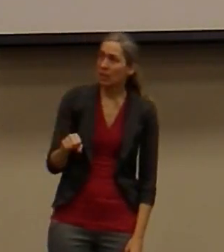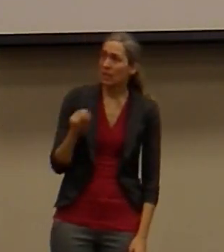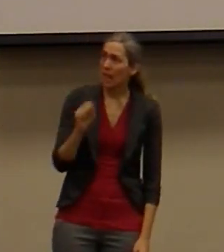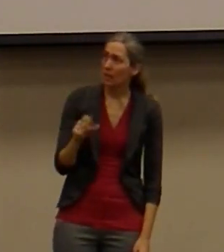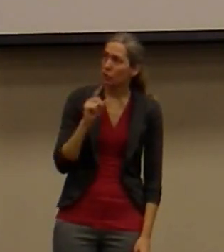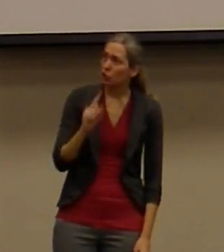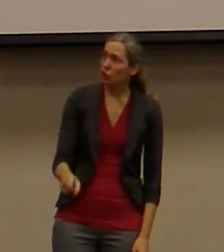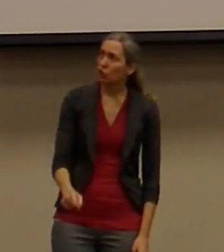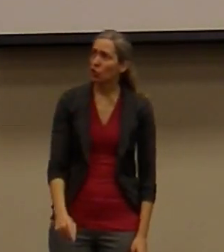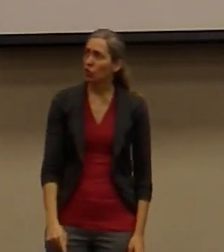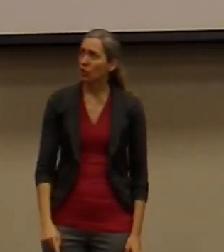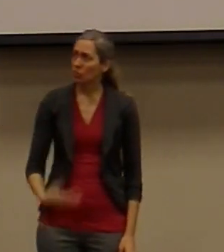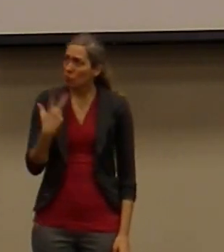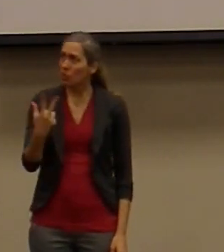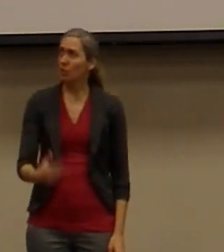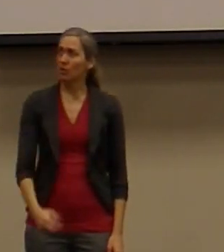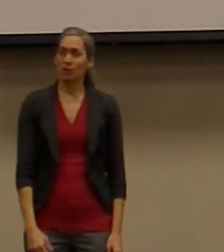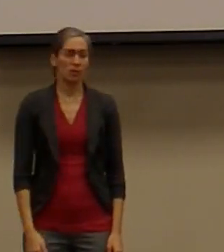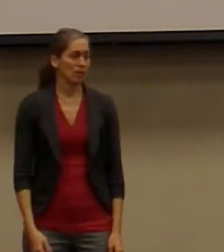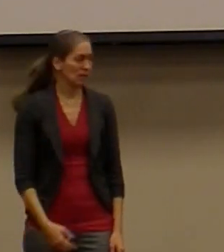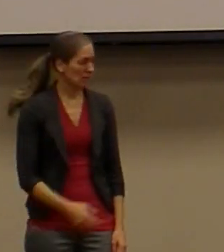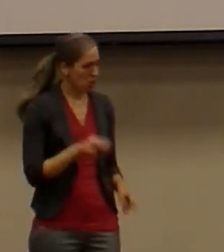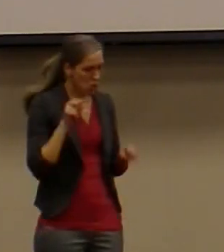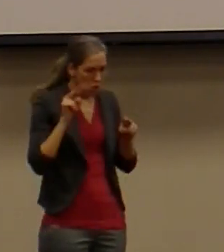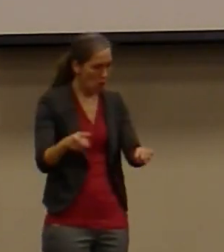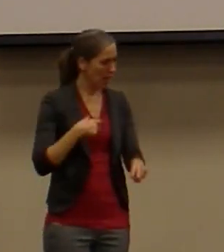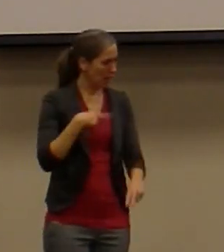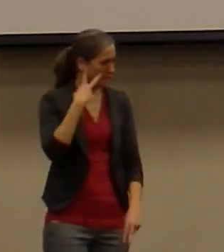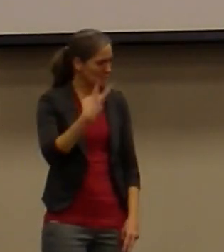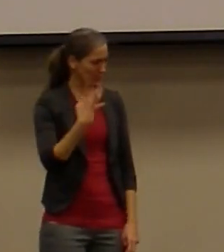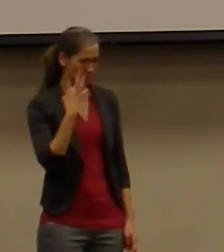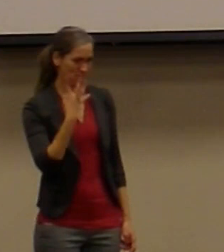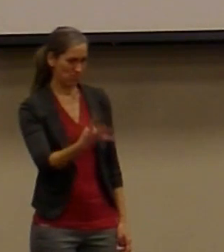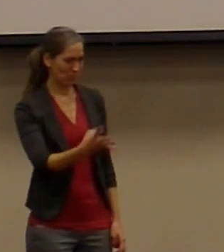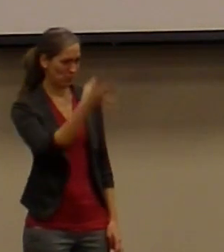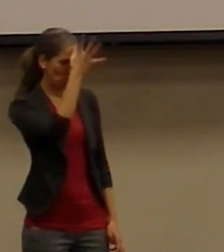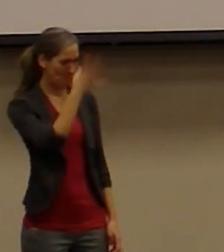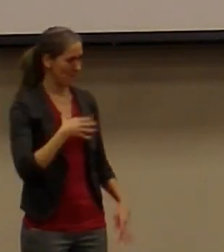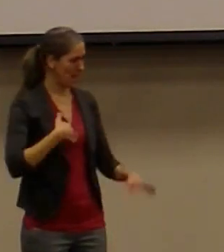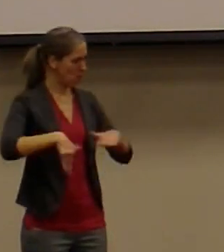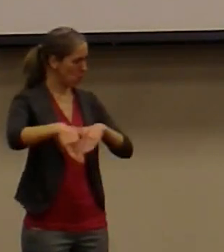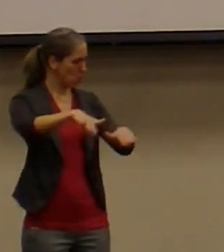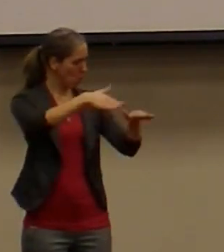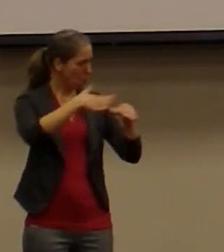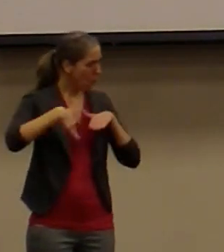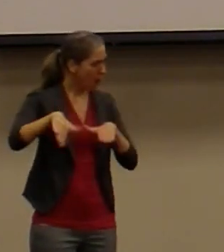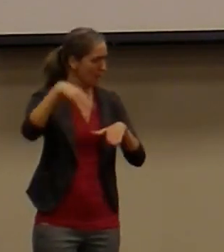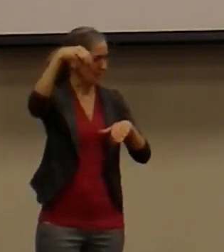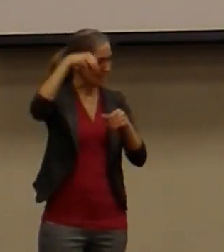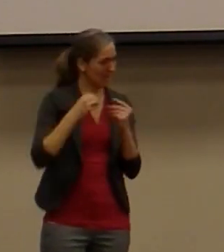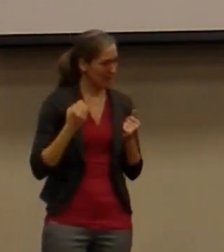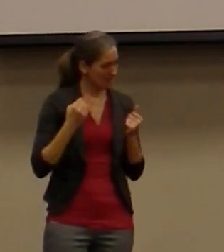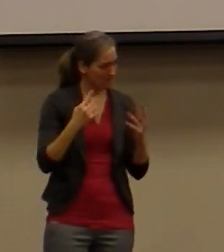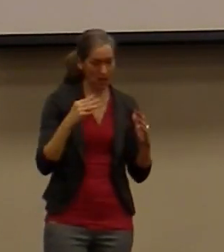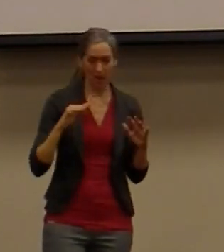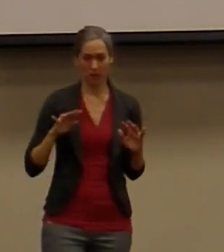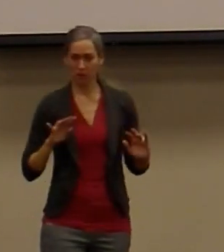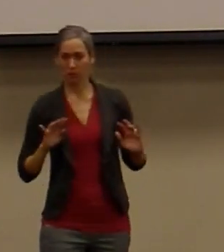they replied. But he said, Look, I see 4 men walking around in the